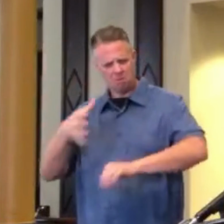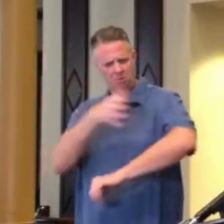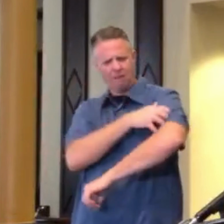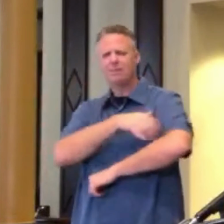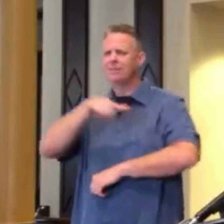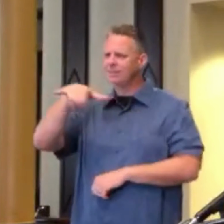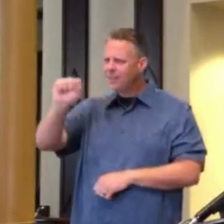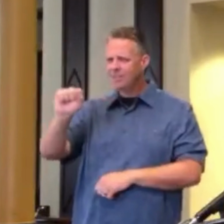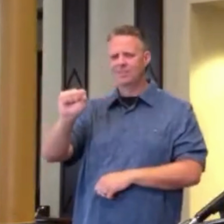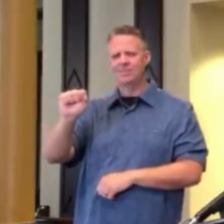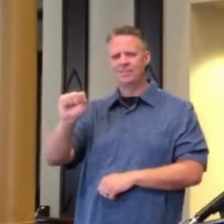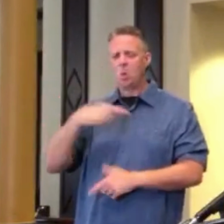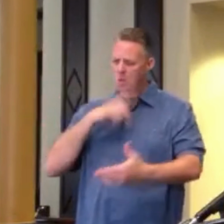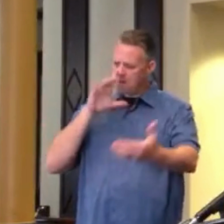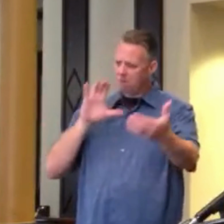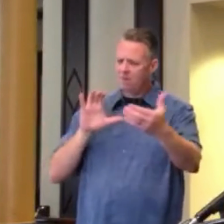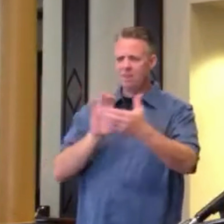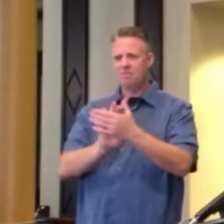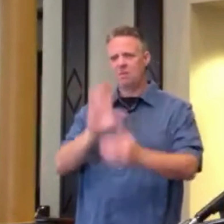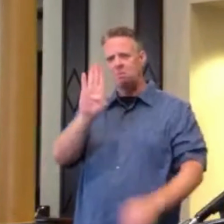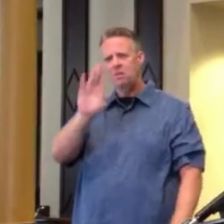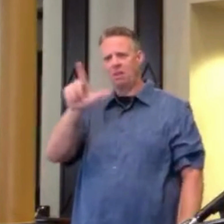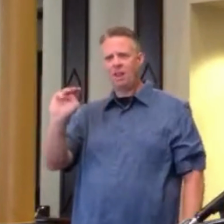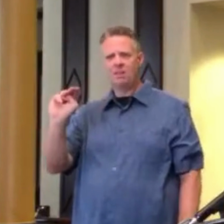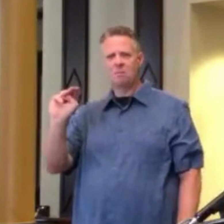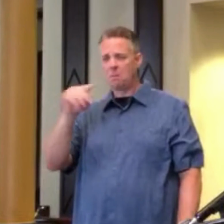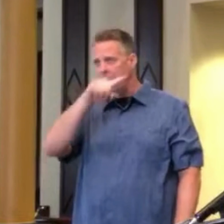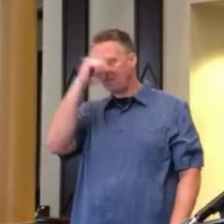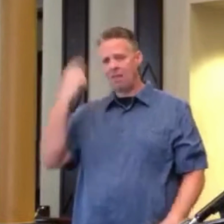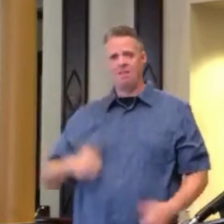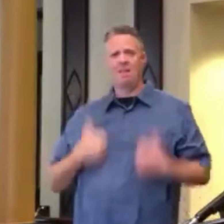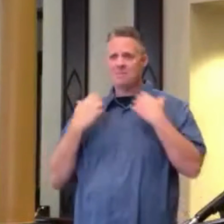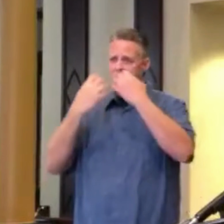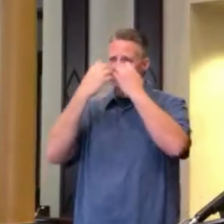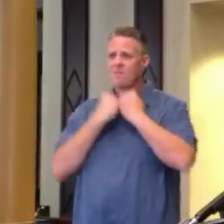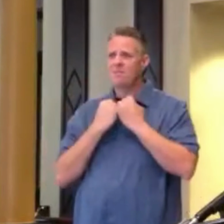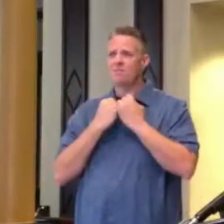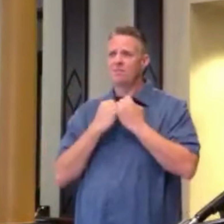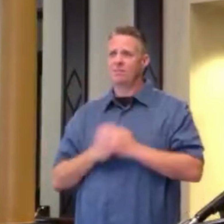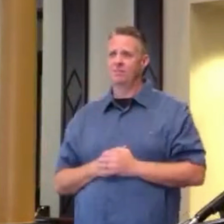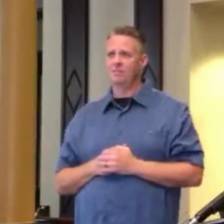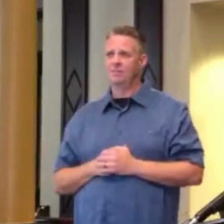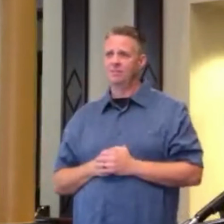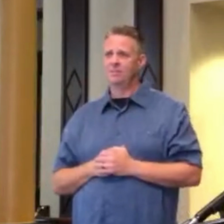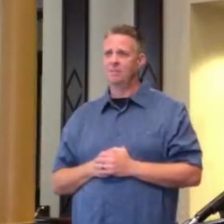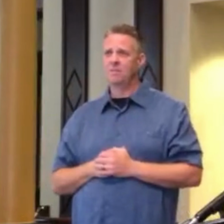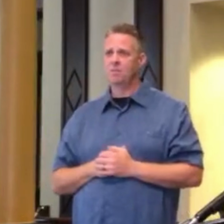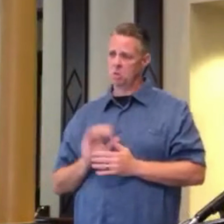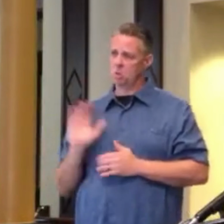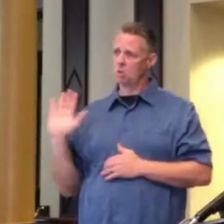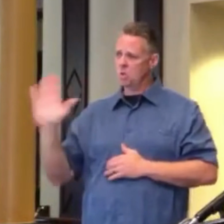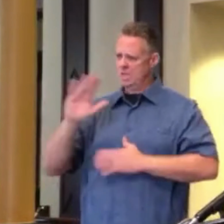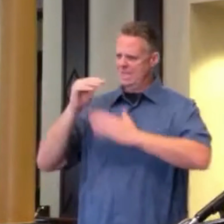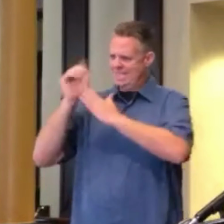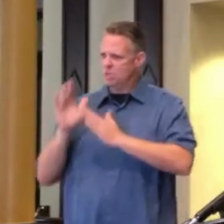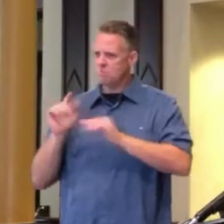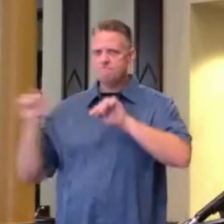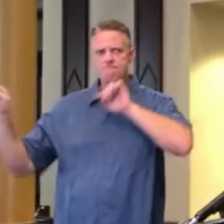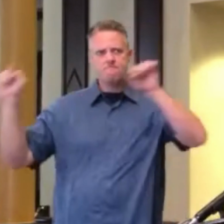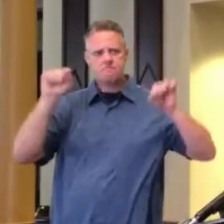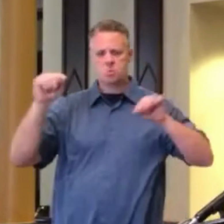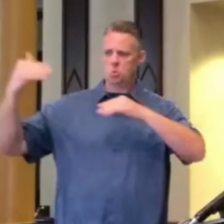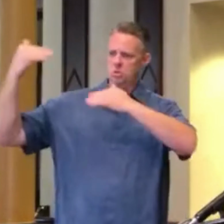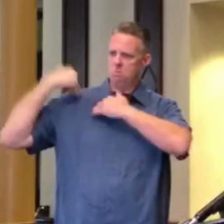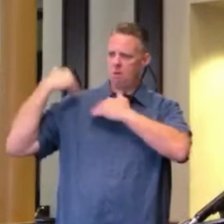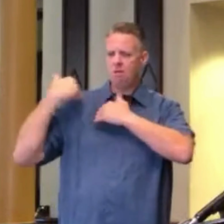We believe that Black Lives Matter, and we believe that it's the responsibility of our leaders to ensure that